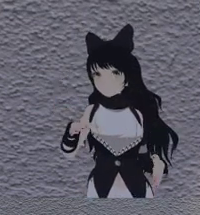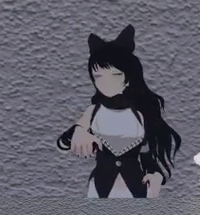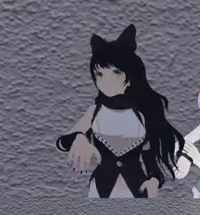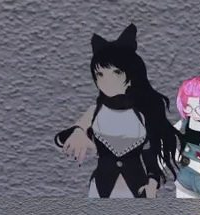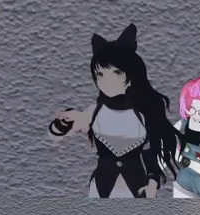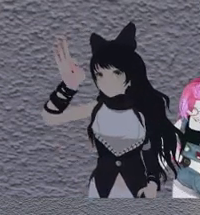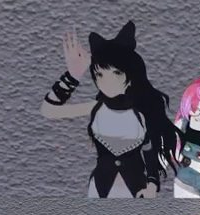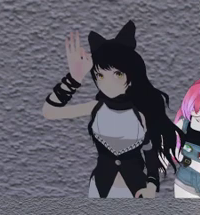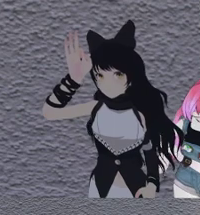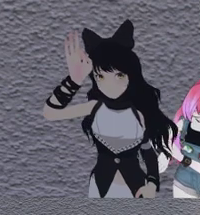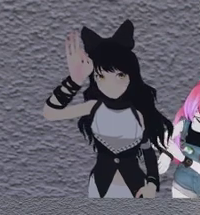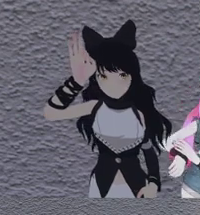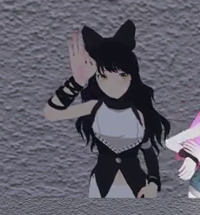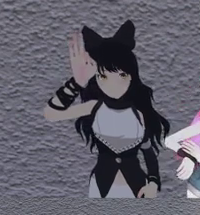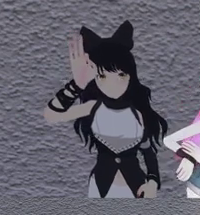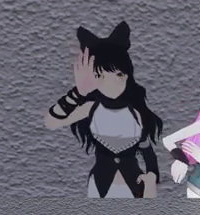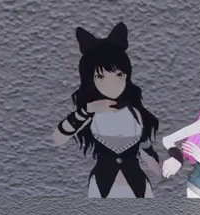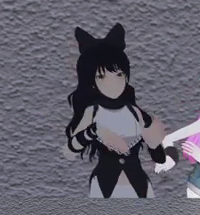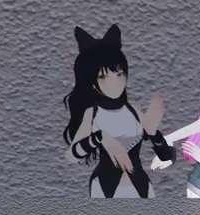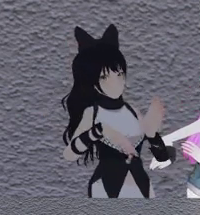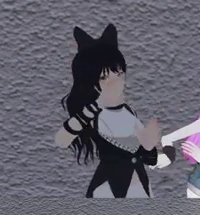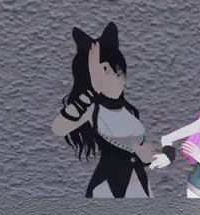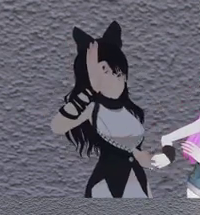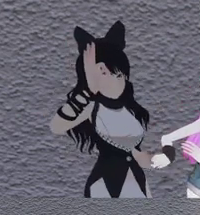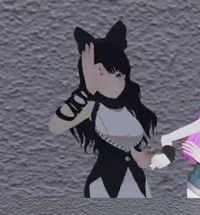Now, what's this sign? Find.